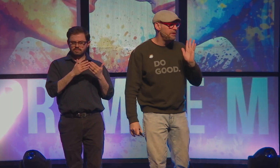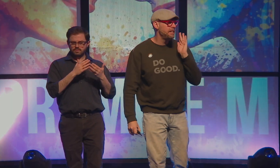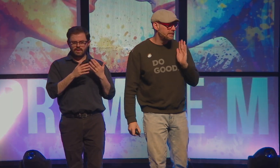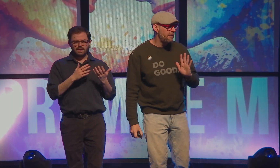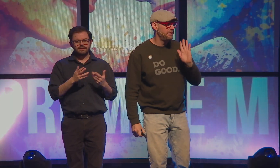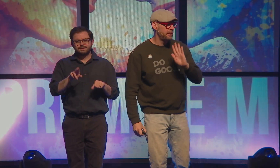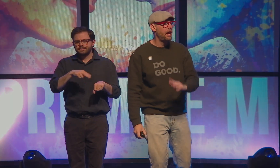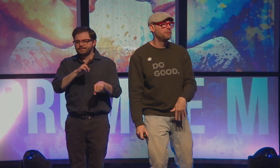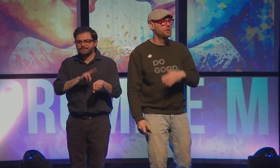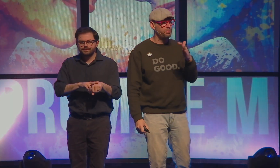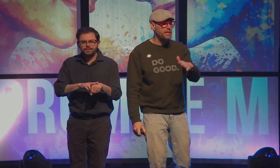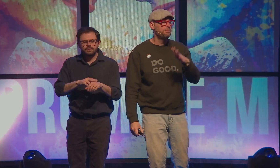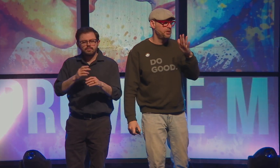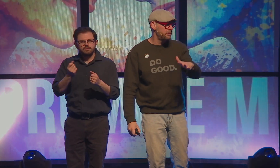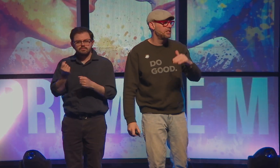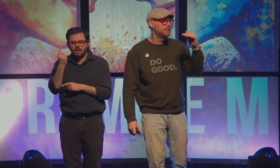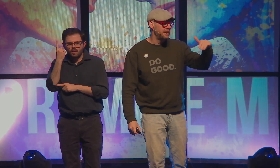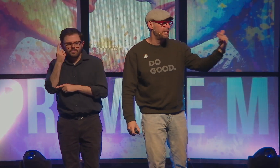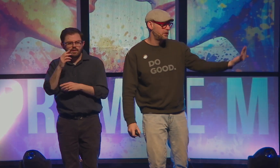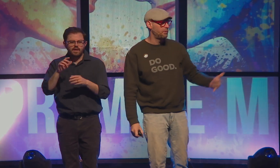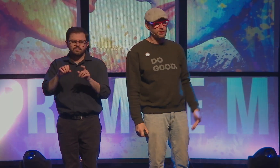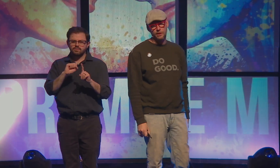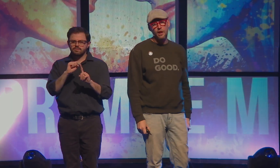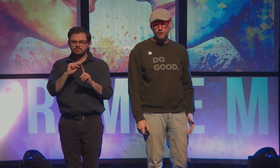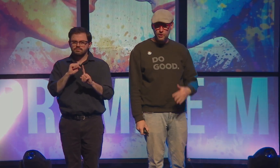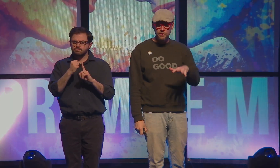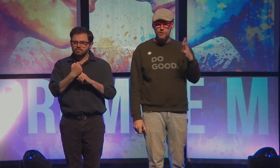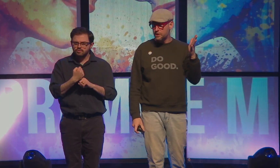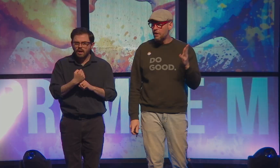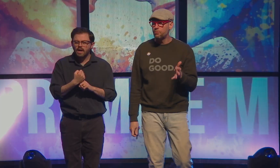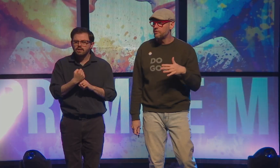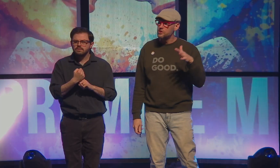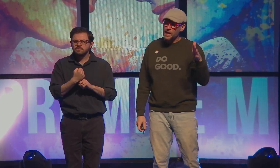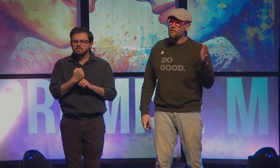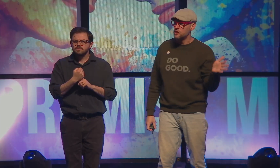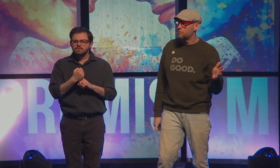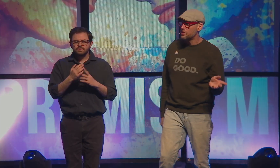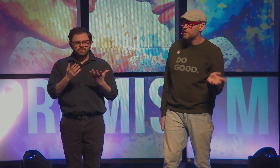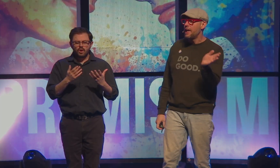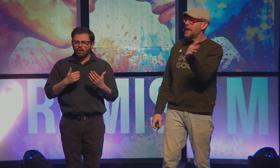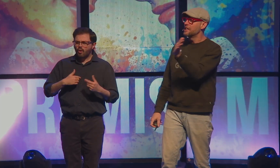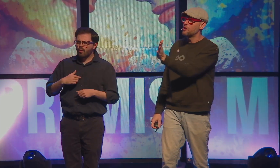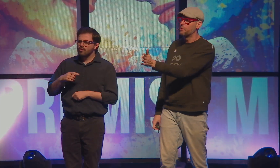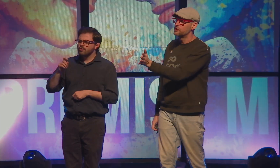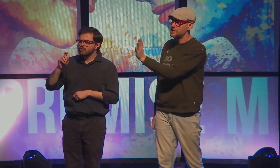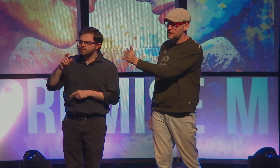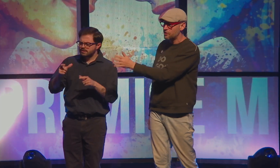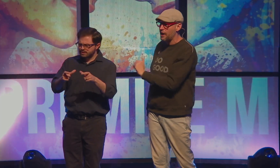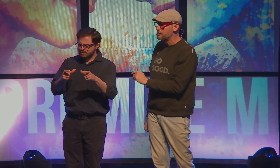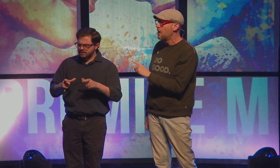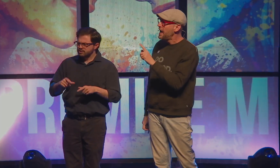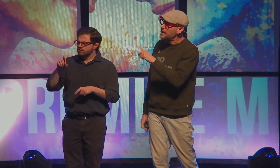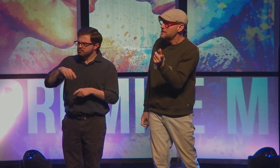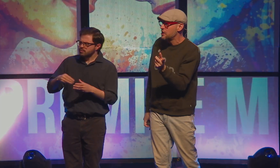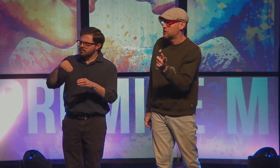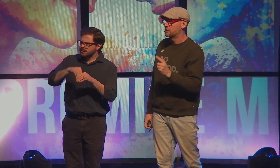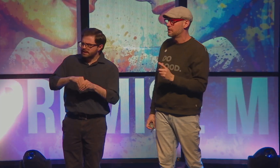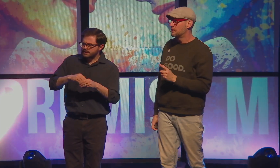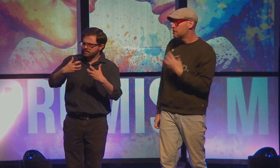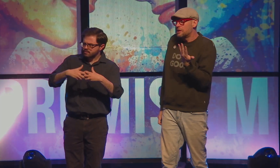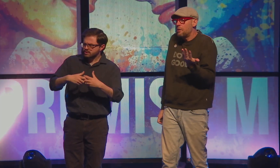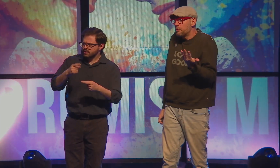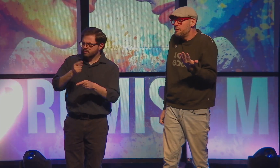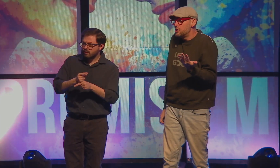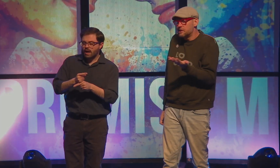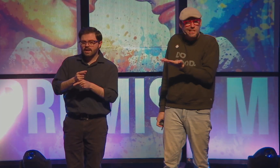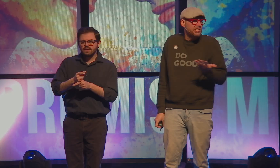you 57 times to please put your dishes in the dishwasher. For those of you with enough privilege to have a dishwasher and another person in your life, and a dish.